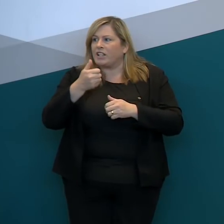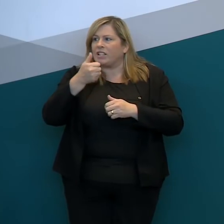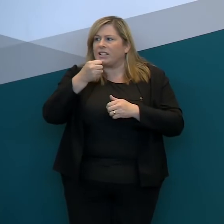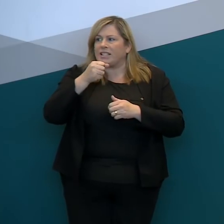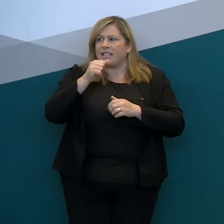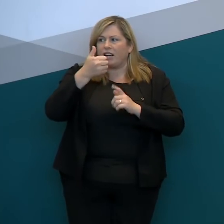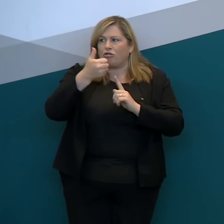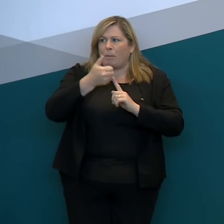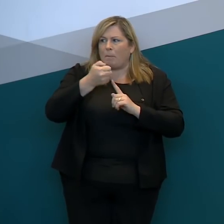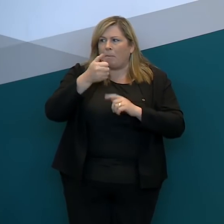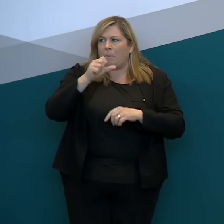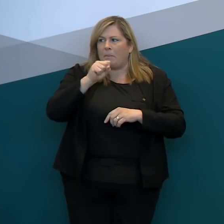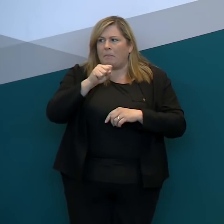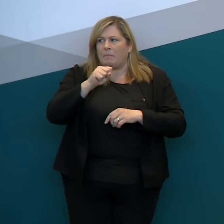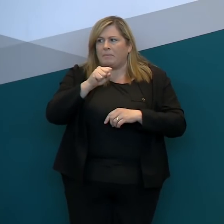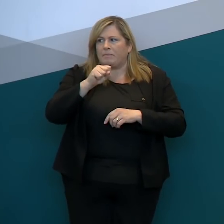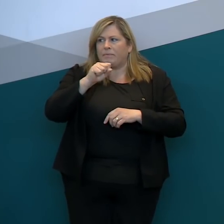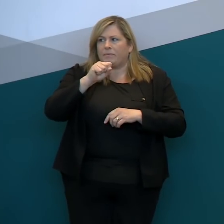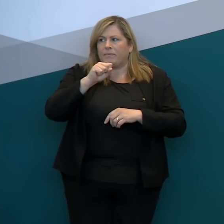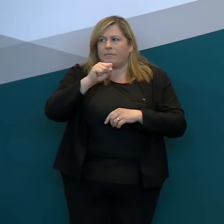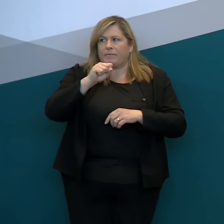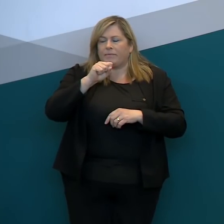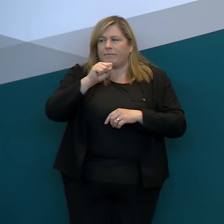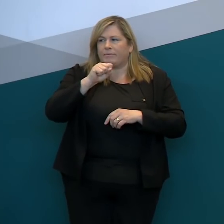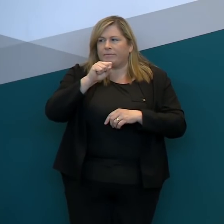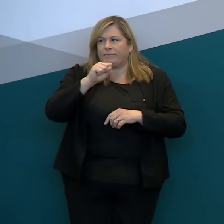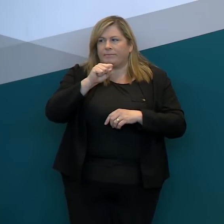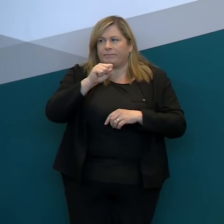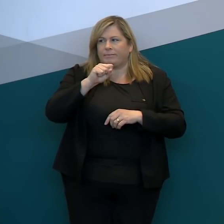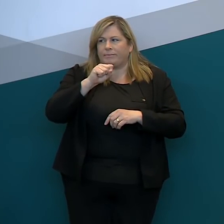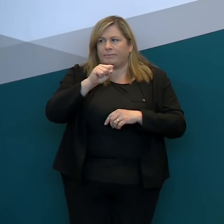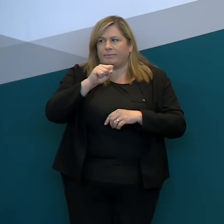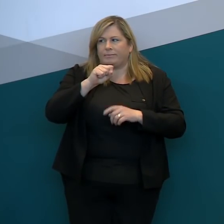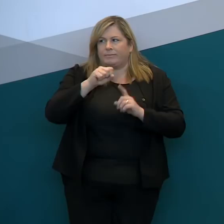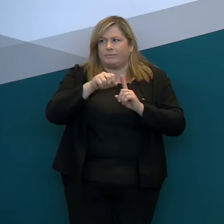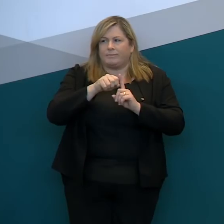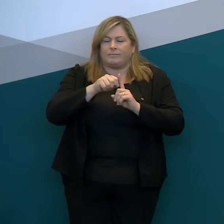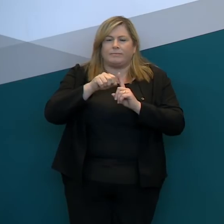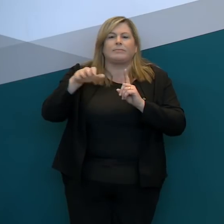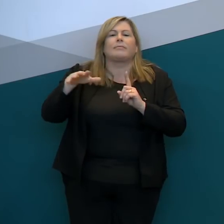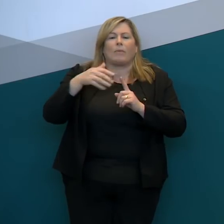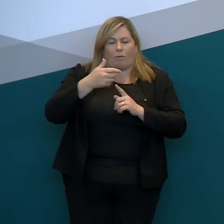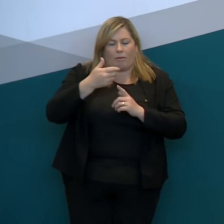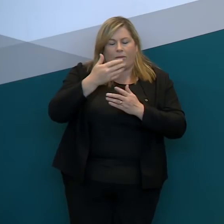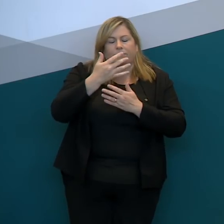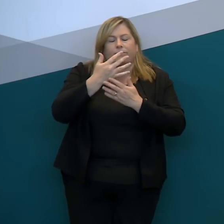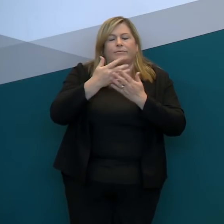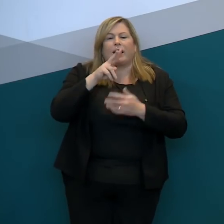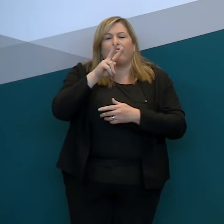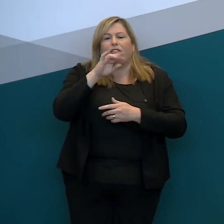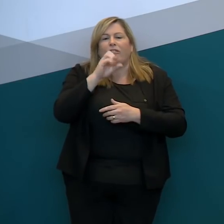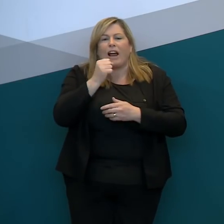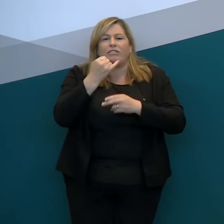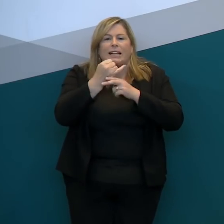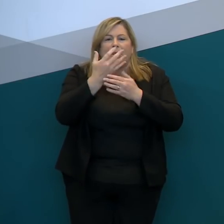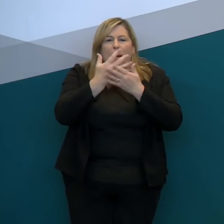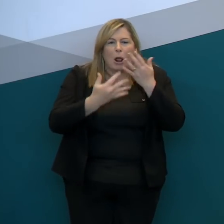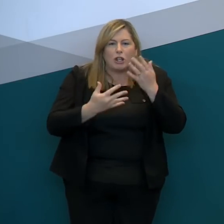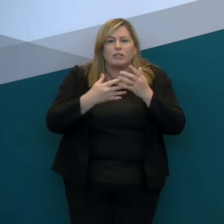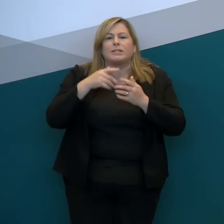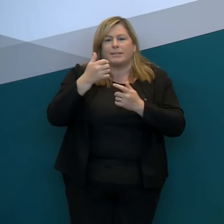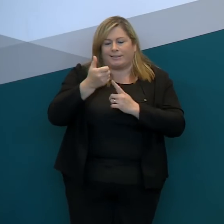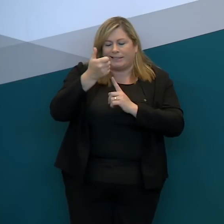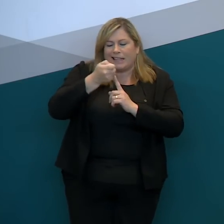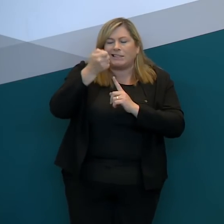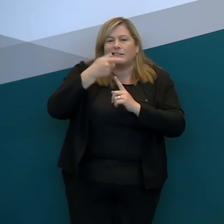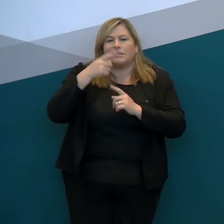and all of that is now ready to go, as it were, awaiting a validated test that we think that can perform at the kind of scale that we need. We did some work